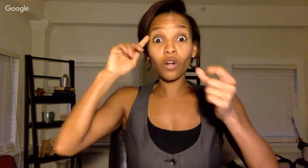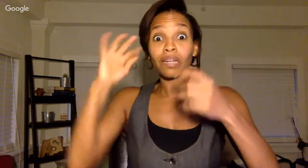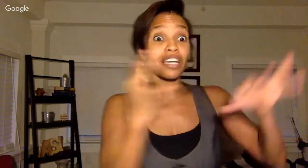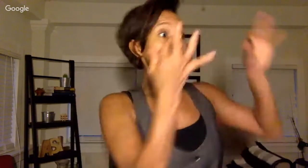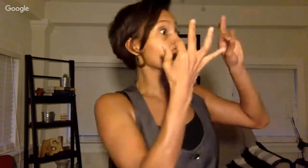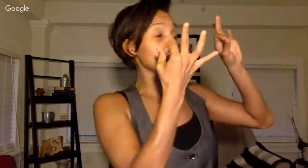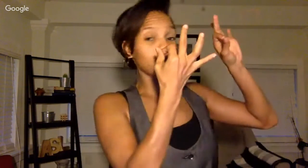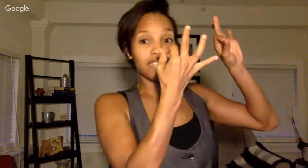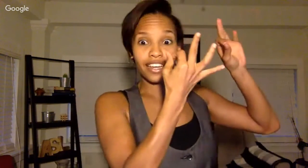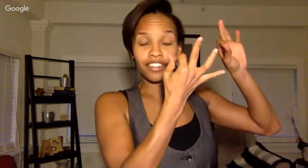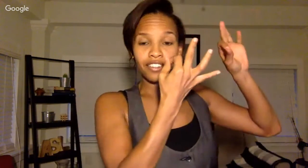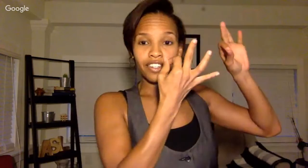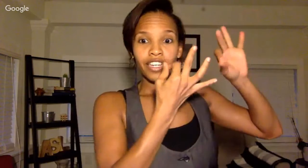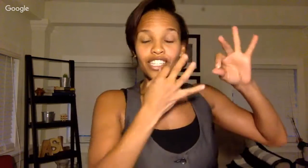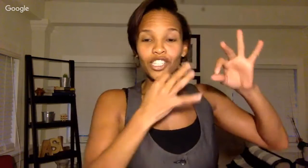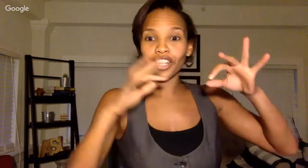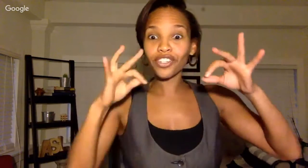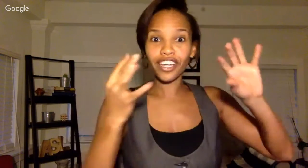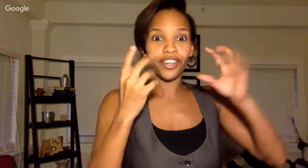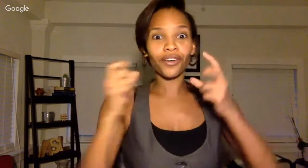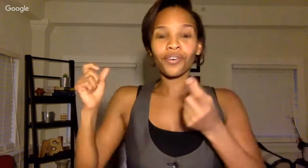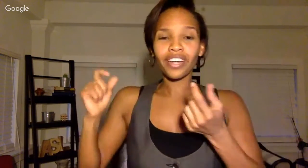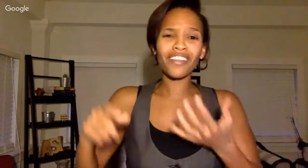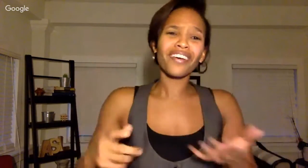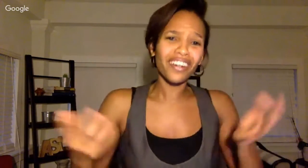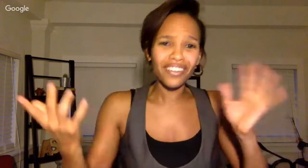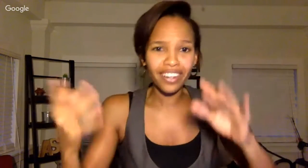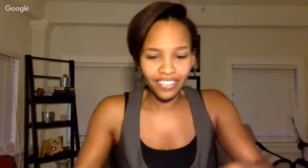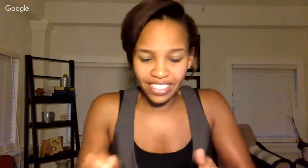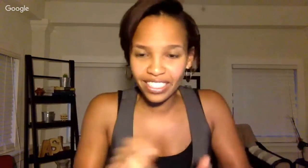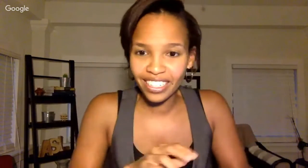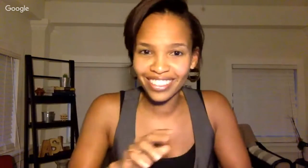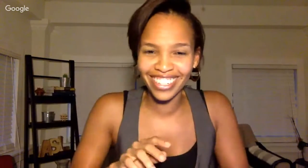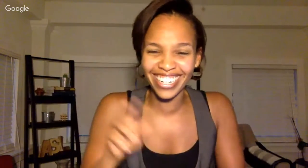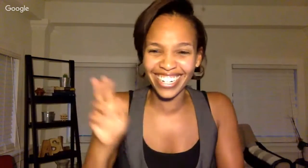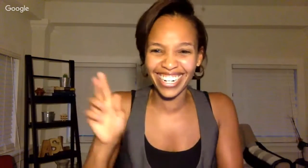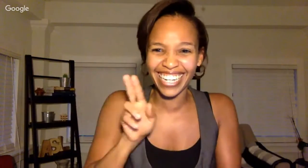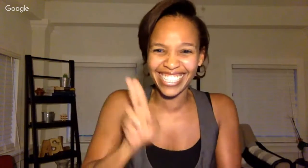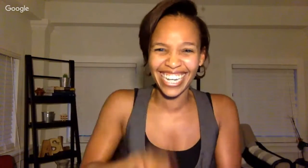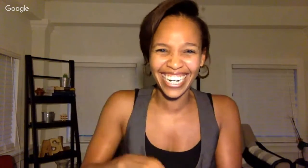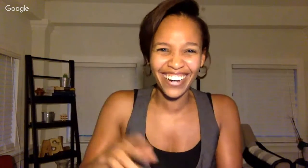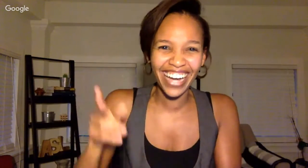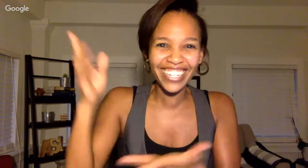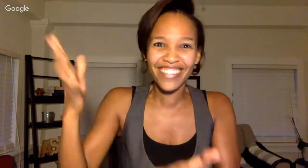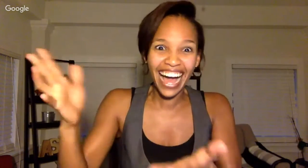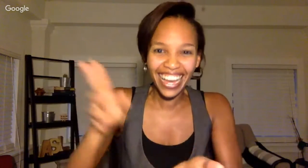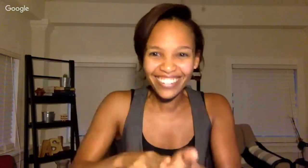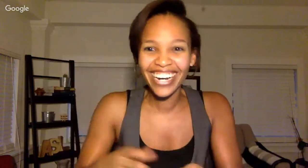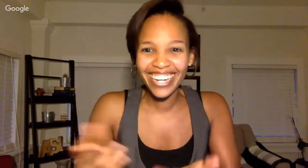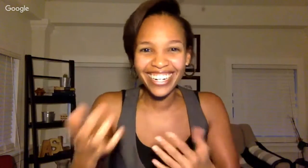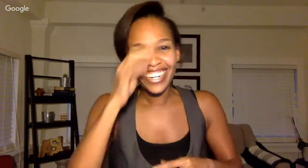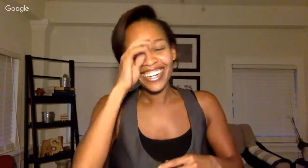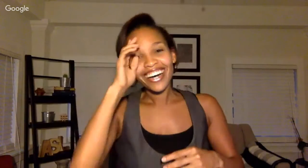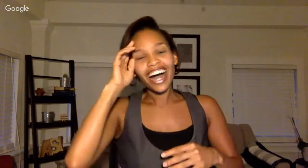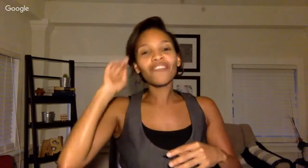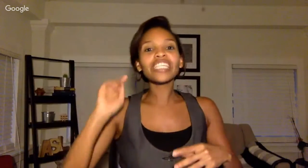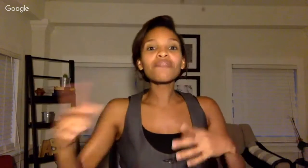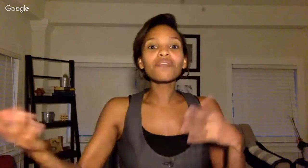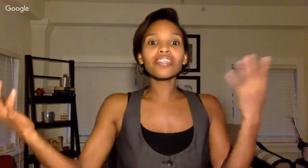something important's been said. And so they look at you and they're like, oh yeah, obviously. I knew that, right? The same thing with the